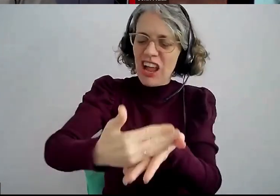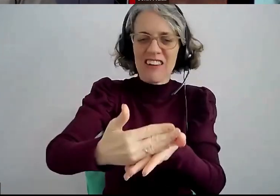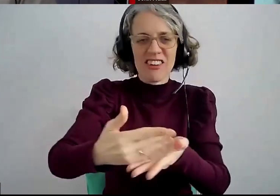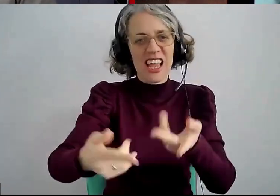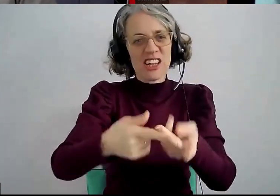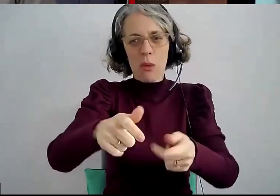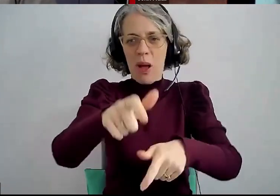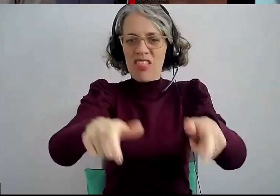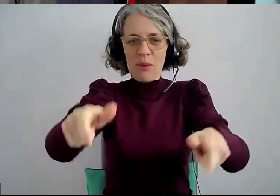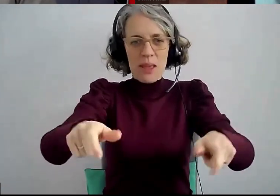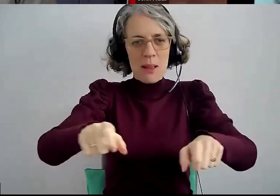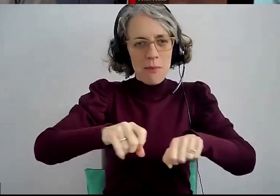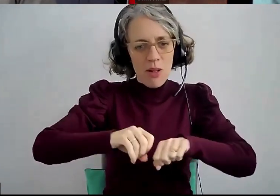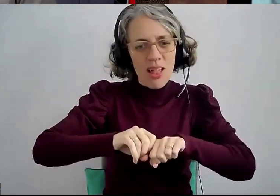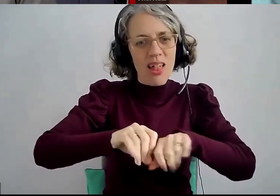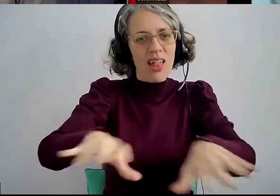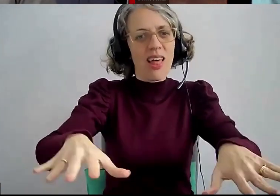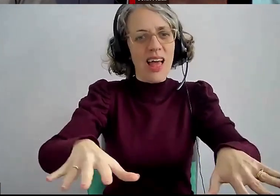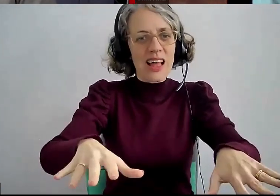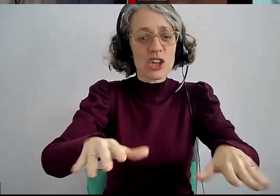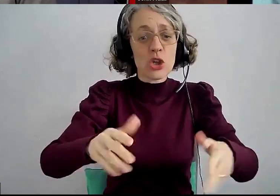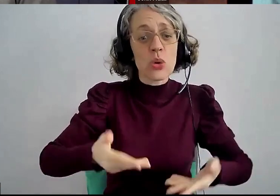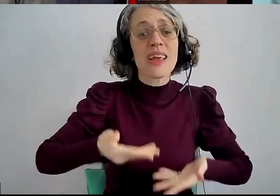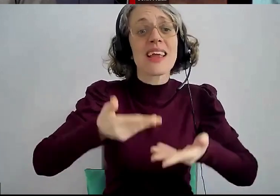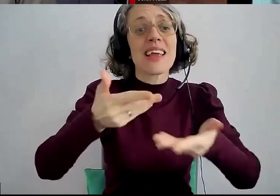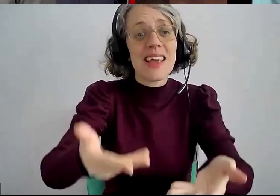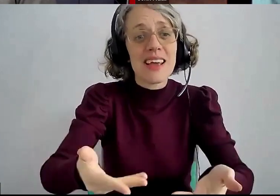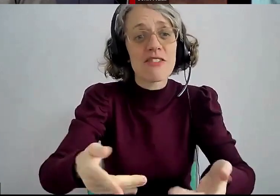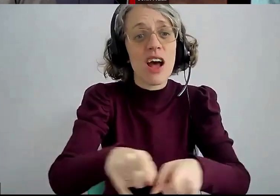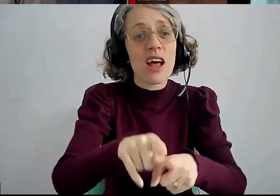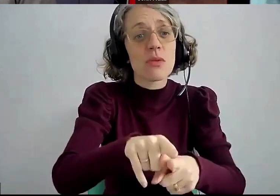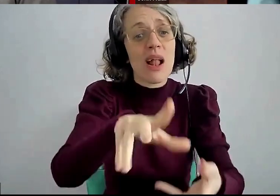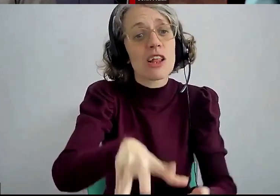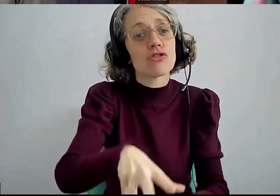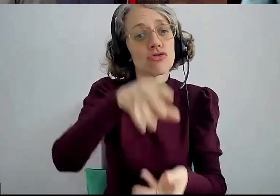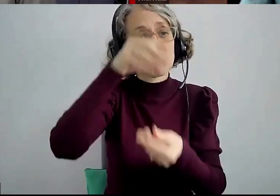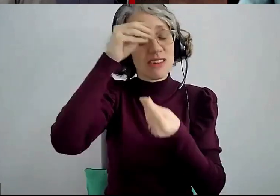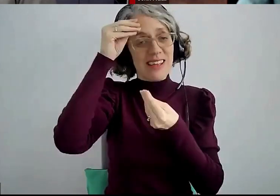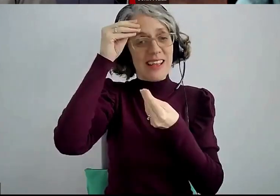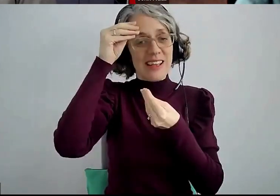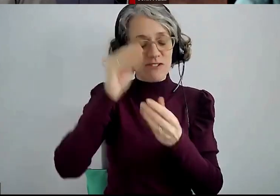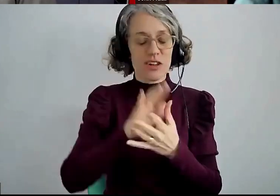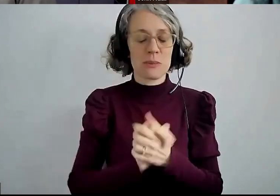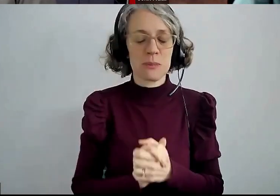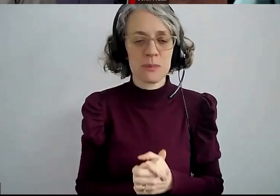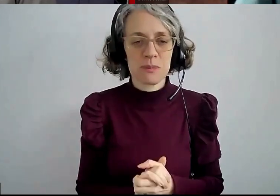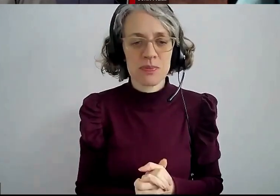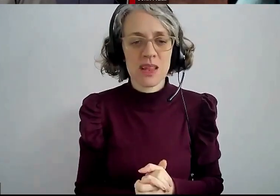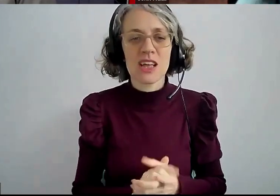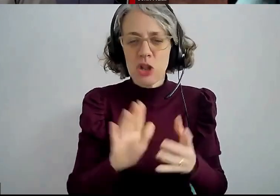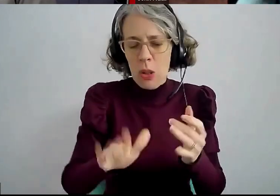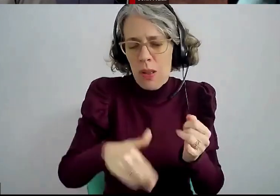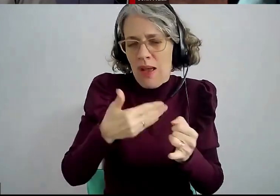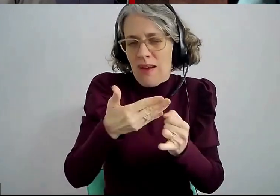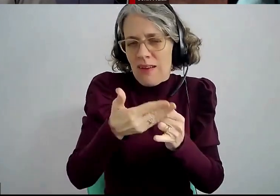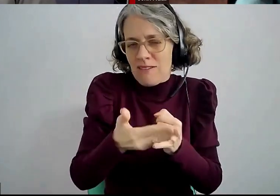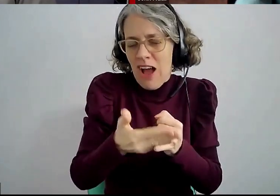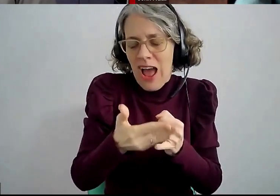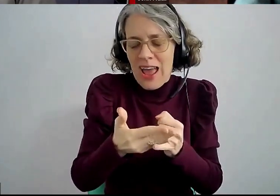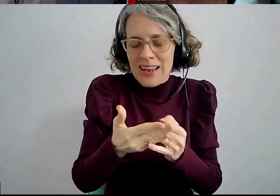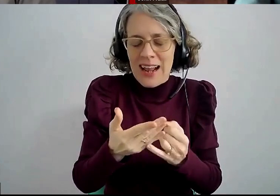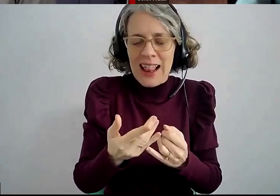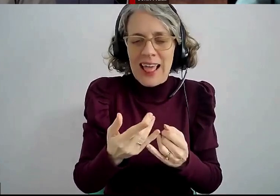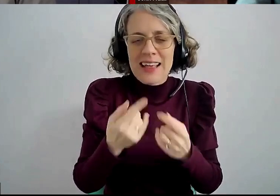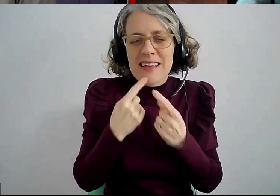giving as well as receiving from it. If I can just very finally say a